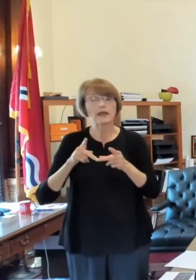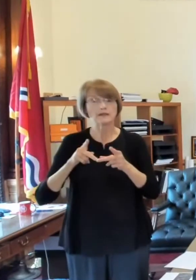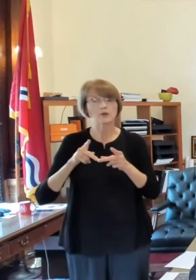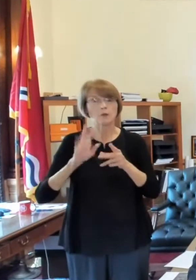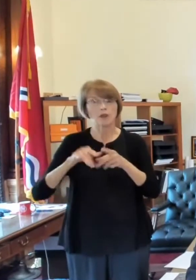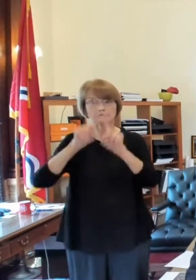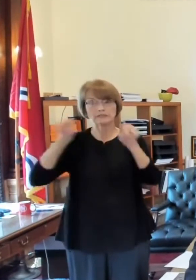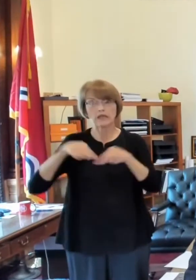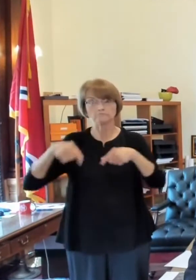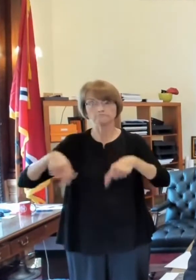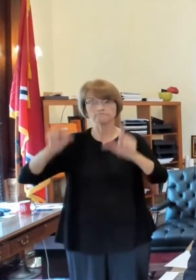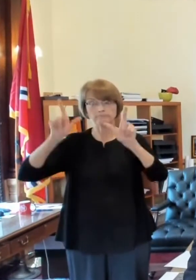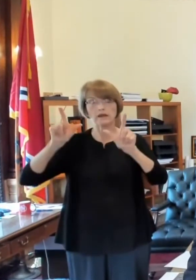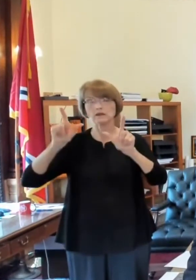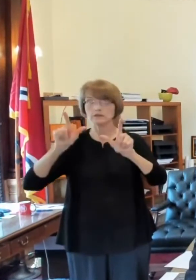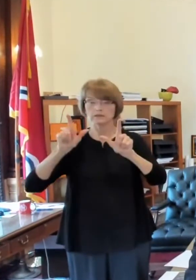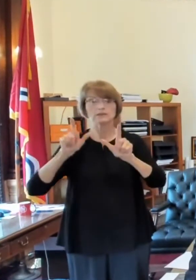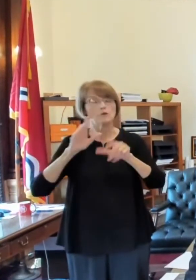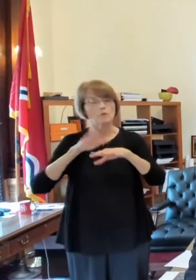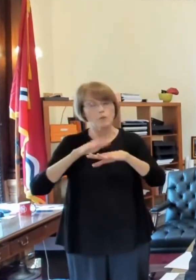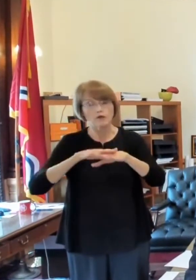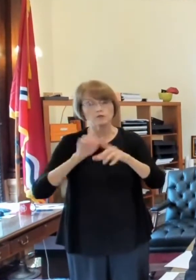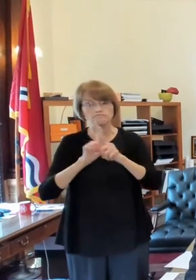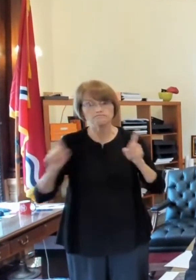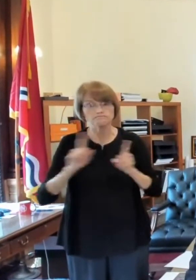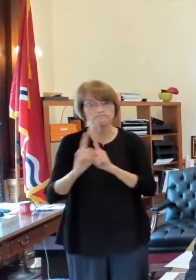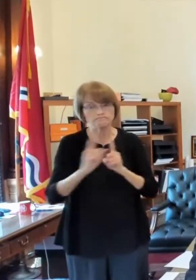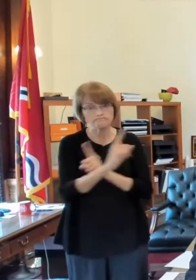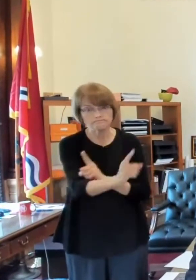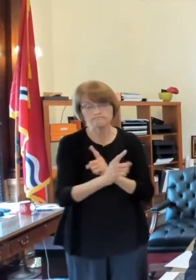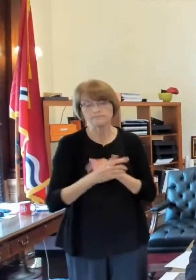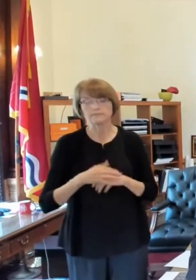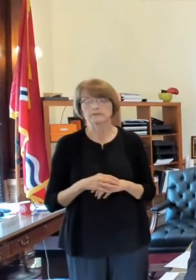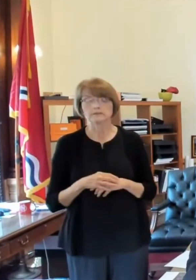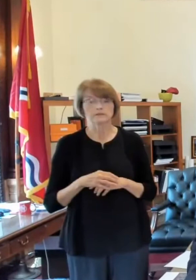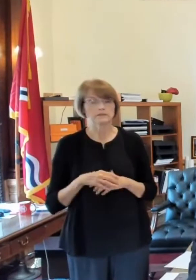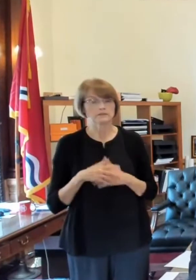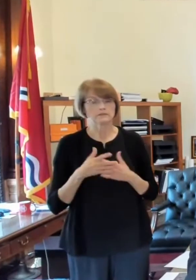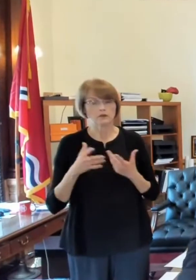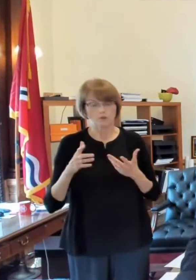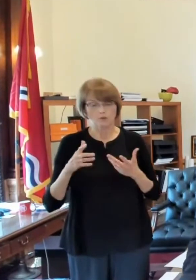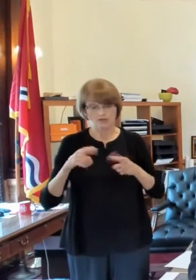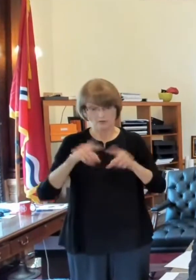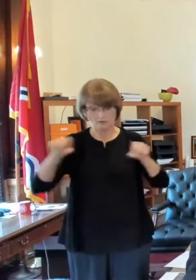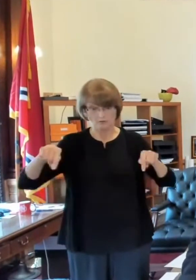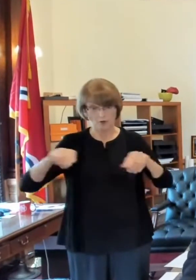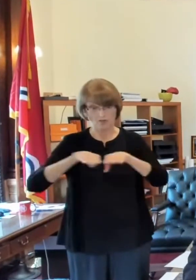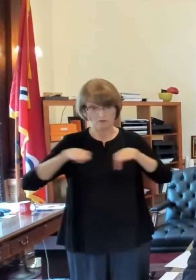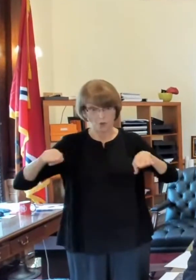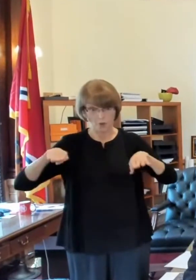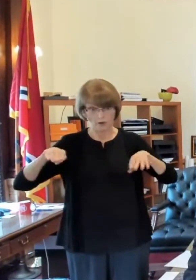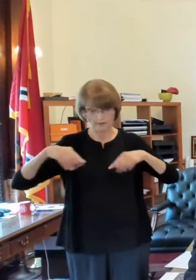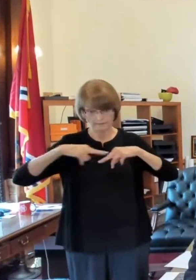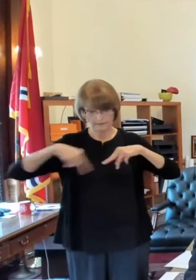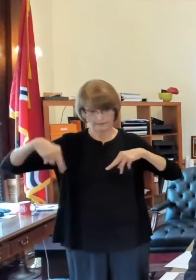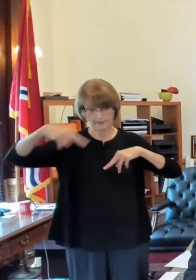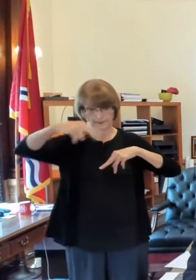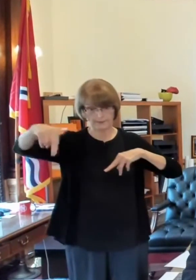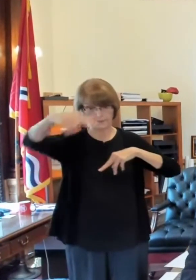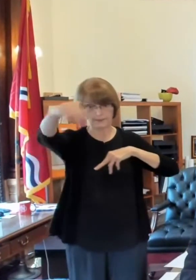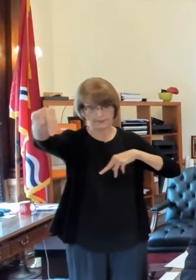distancing. There'll also be marks on the floor that will kind of note safe places for people to stand to maintain that social